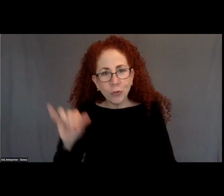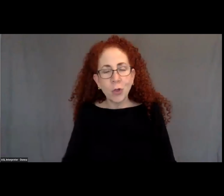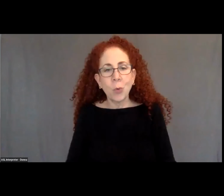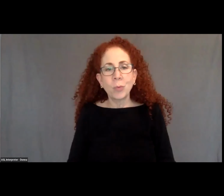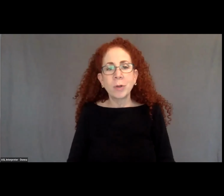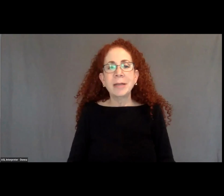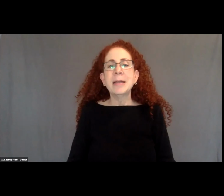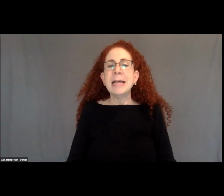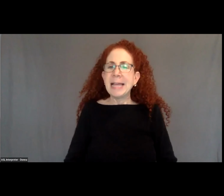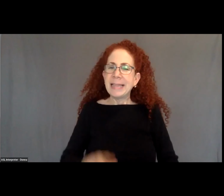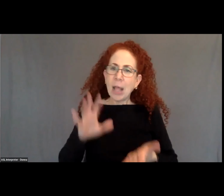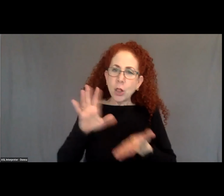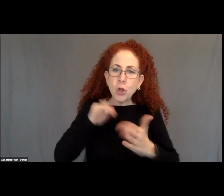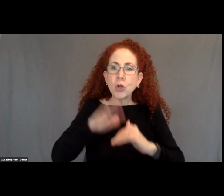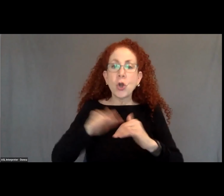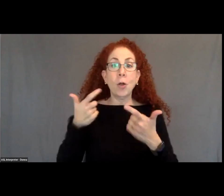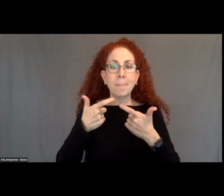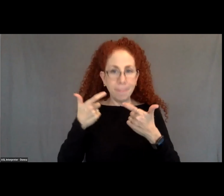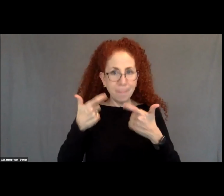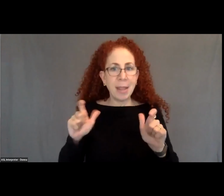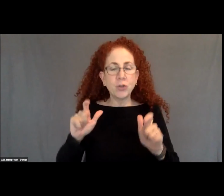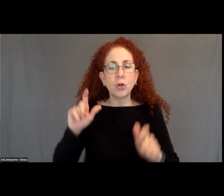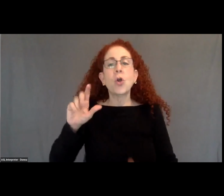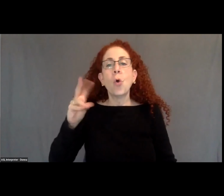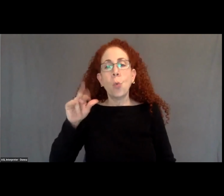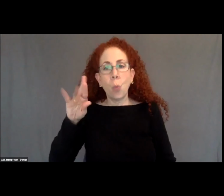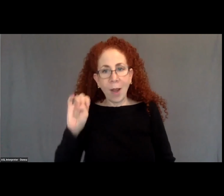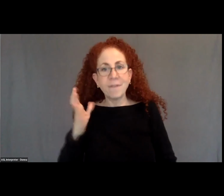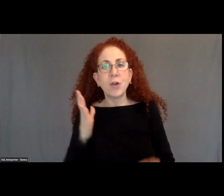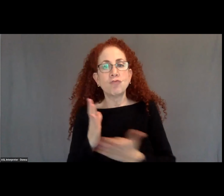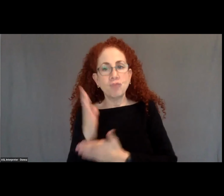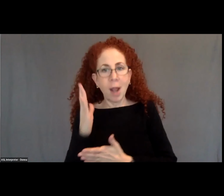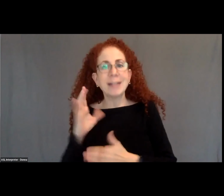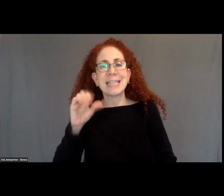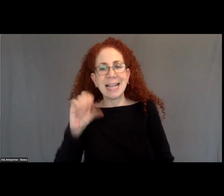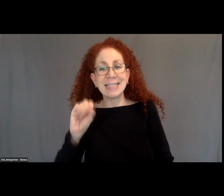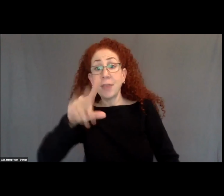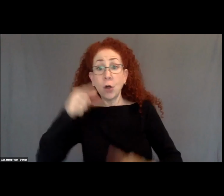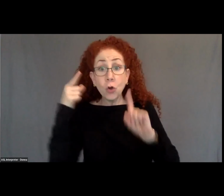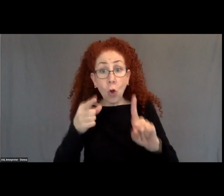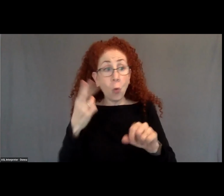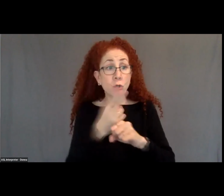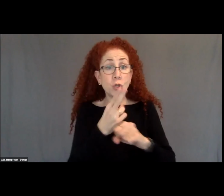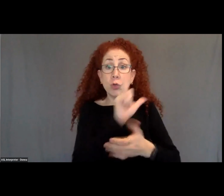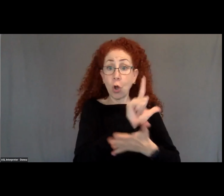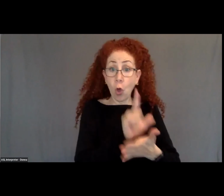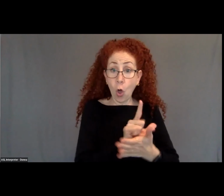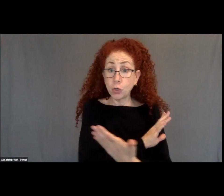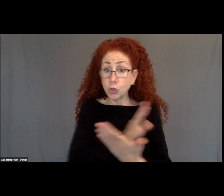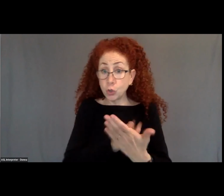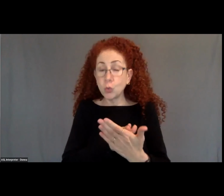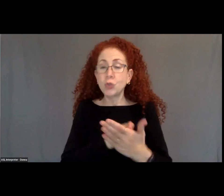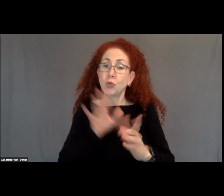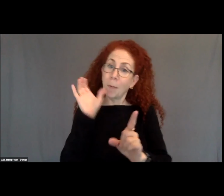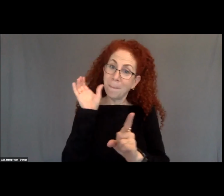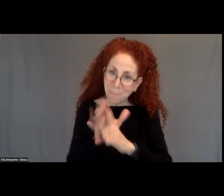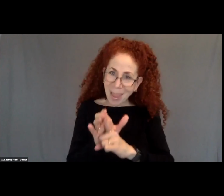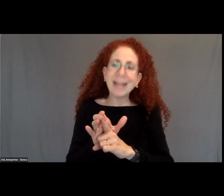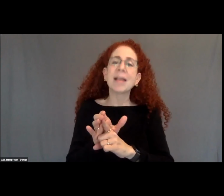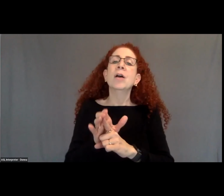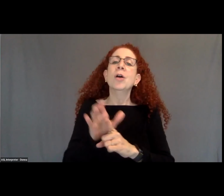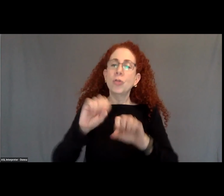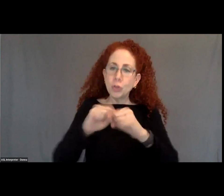on major welfare rights cases. And in general, their goal was to use litigation to make the social welfare system more